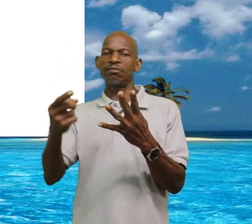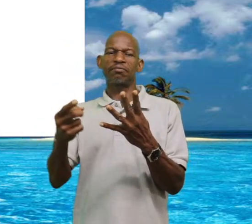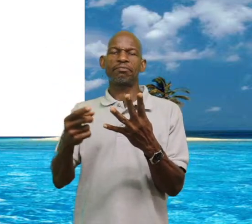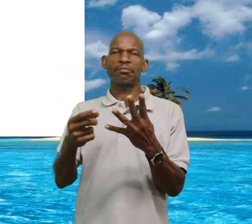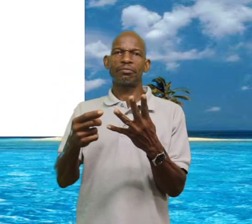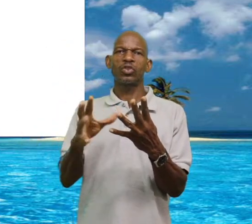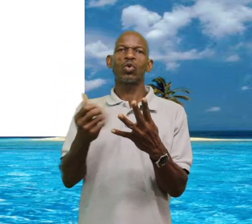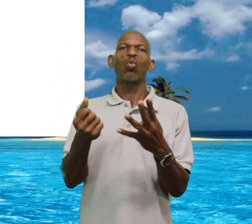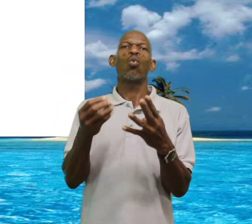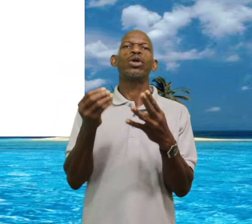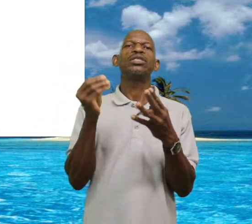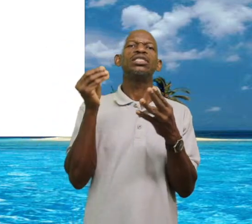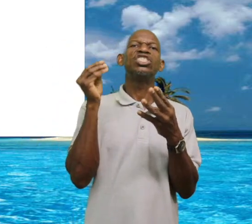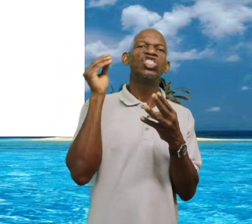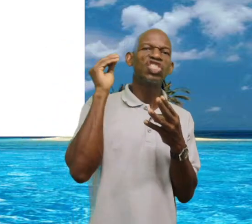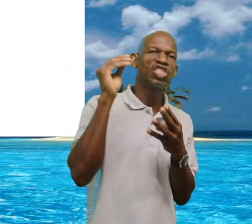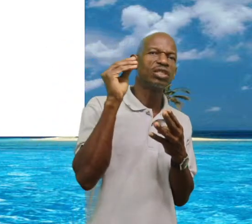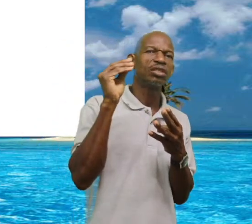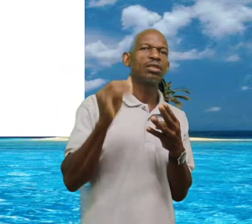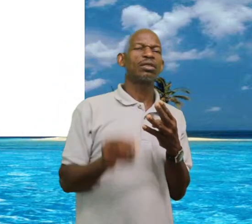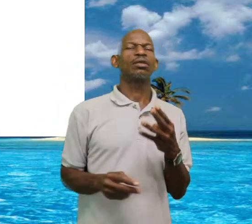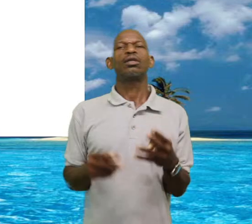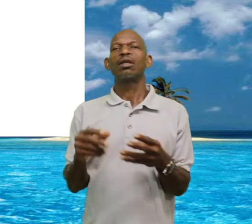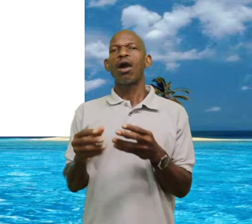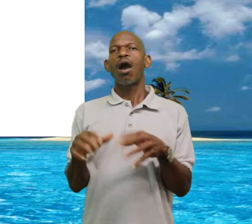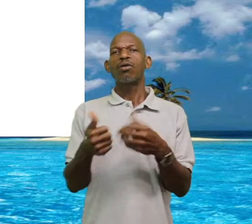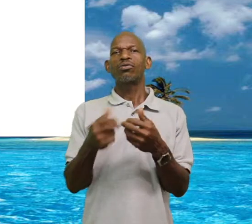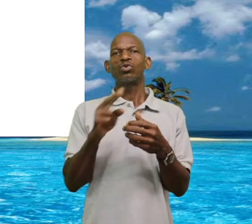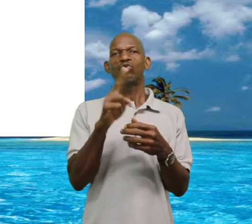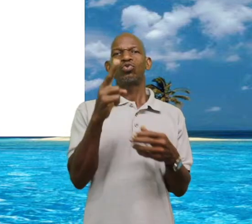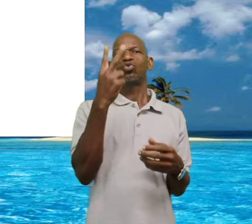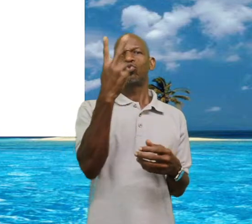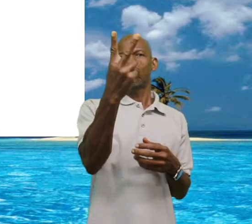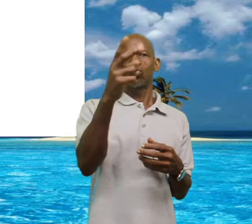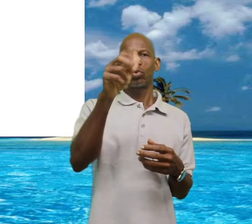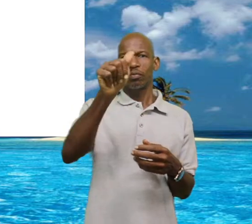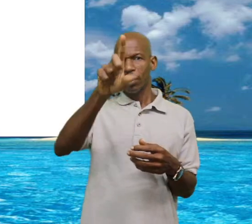1, I'm giving you some of the answers. So I'm putting